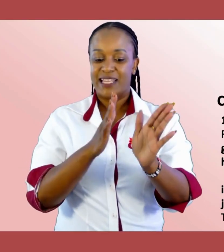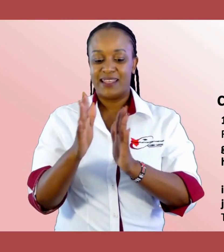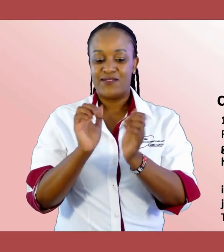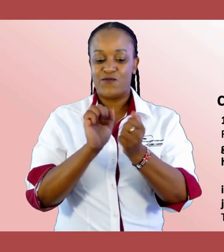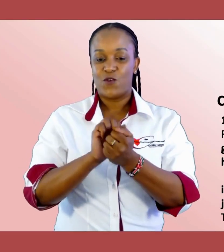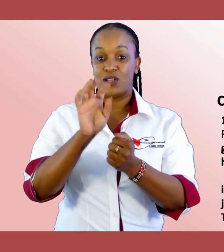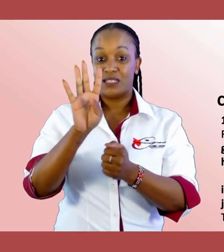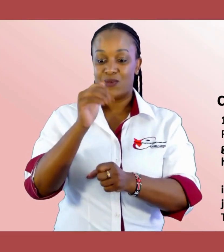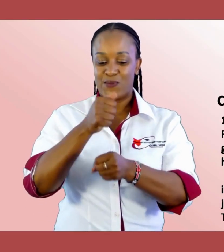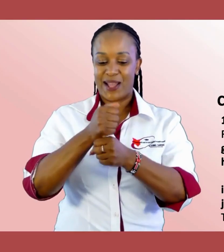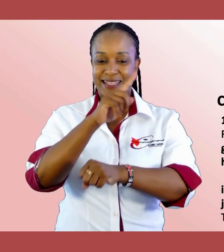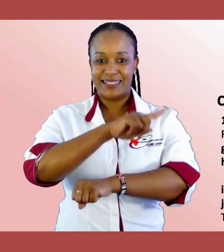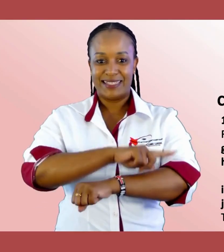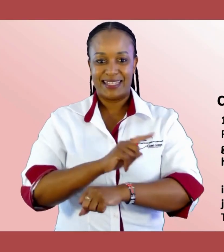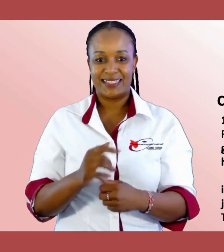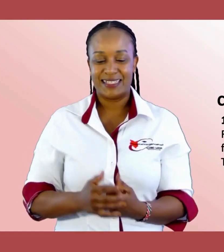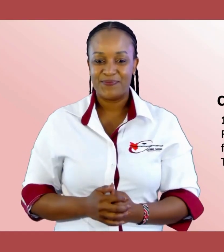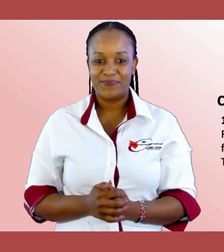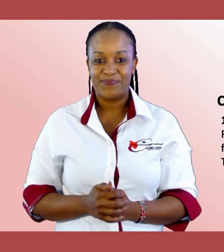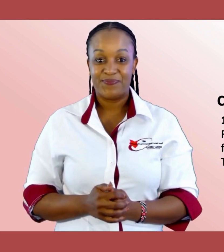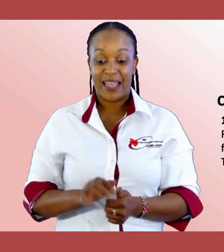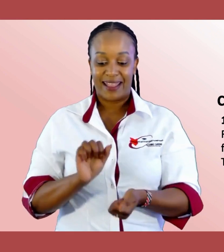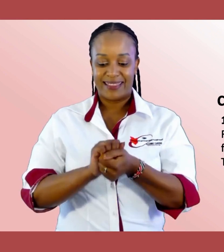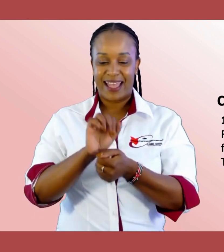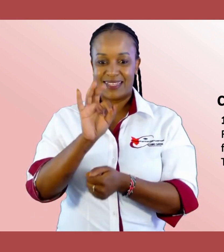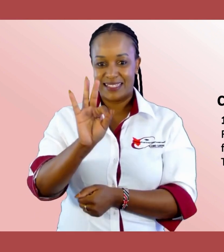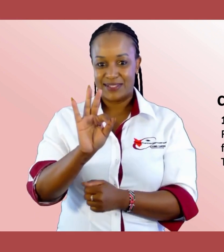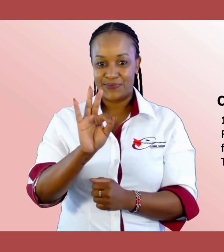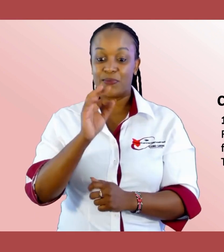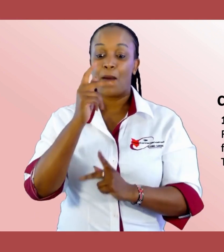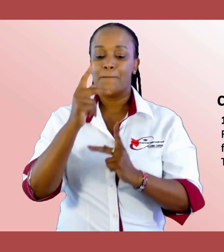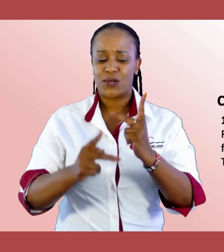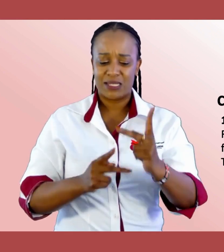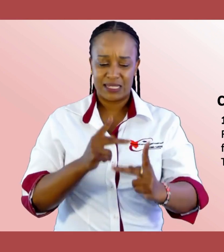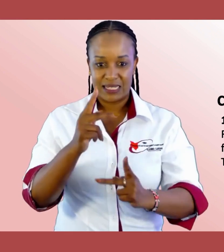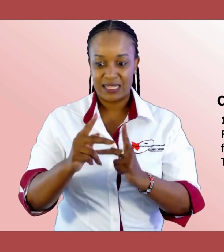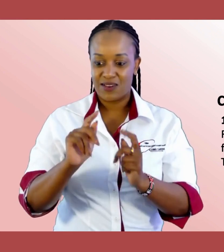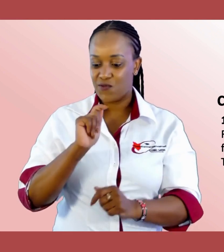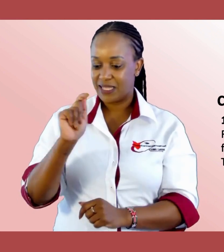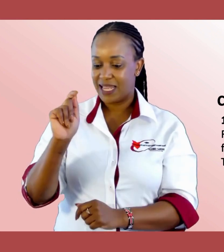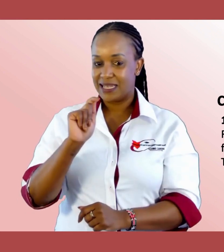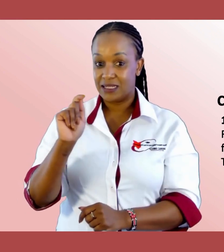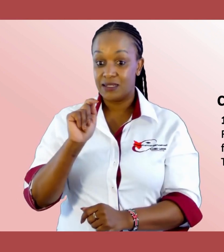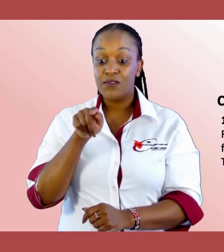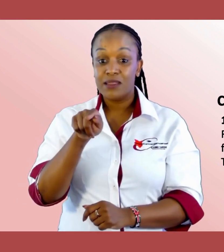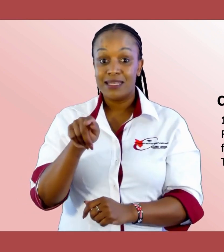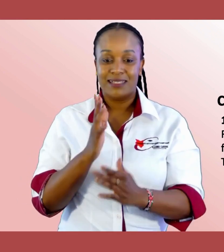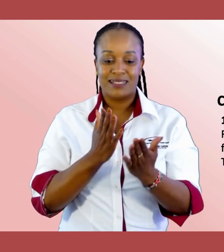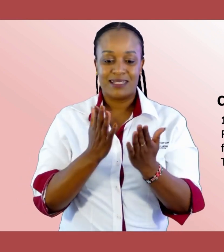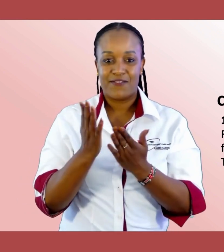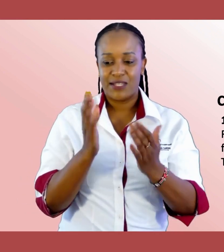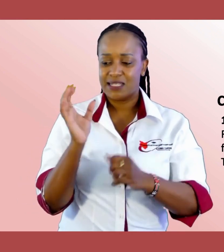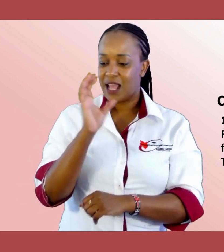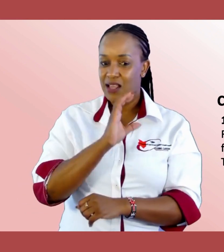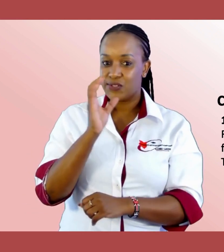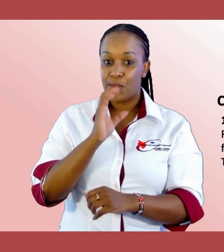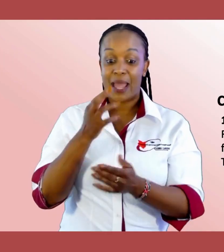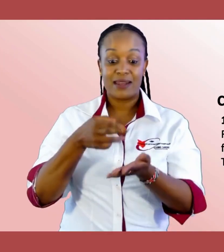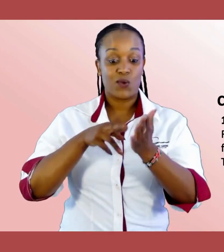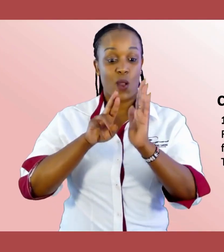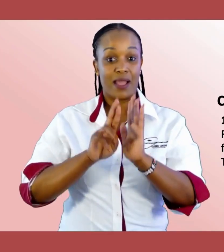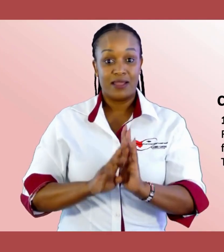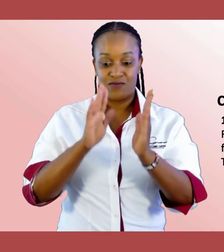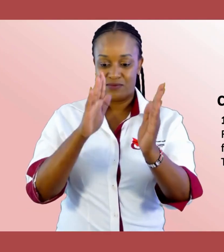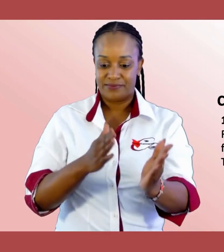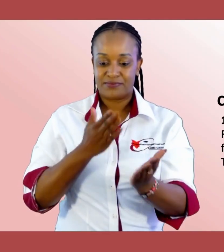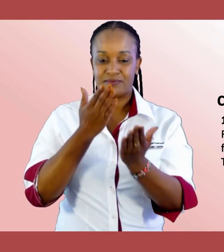within 14 working days. 13. Processing of tenders. For this service, the customer is